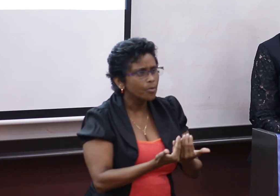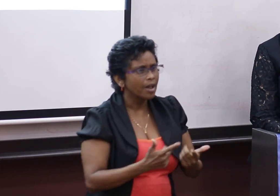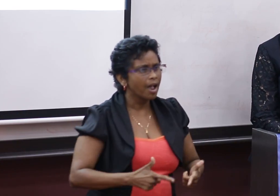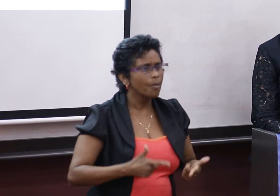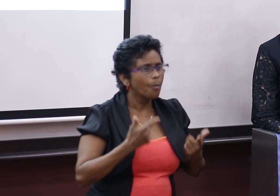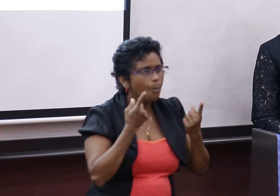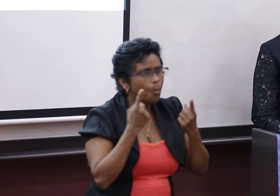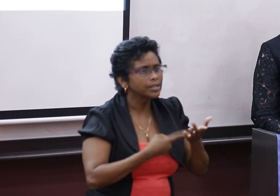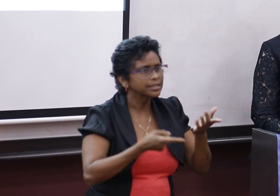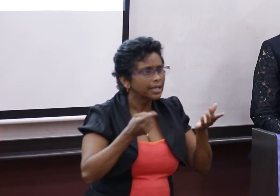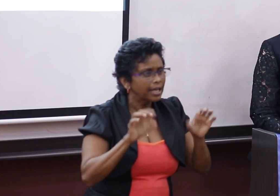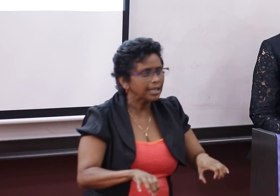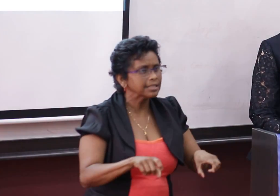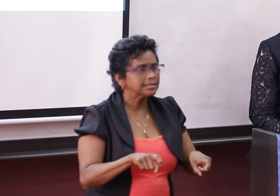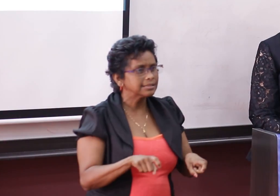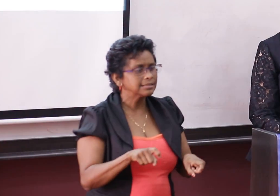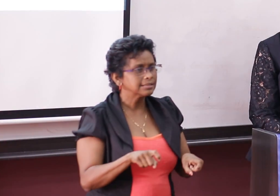with disabilities.